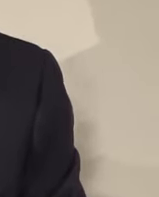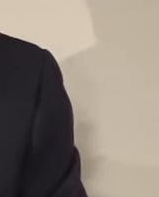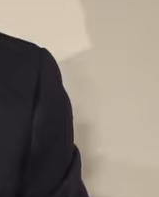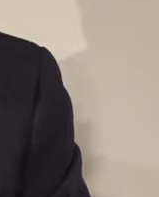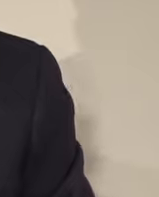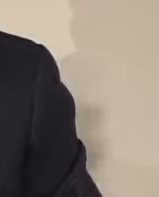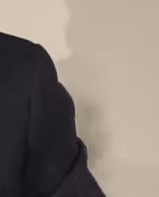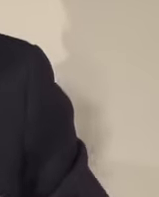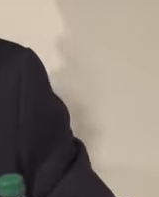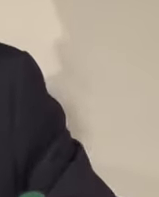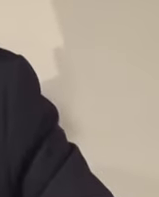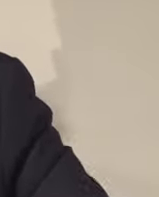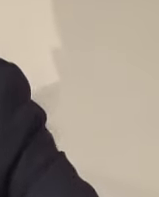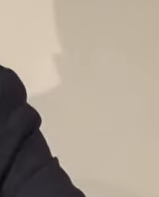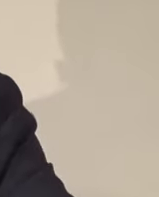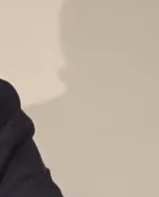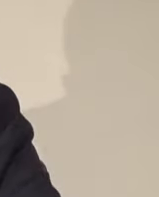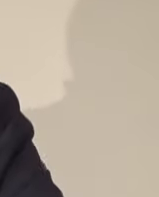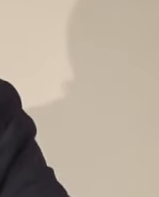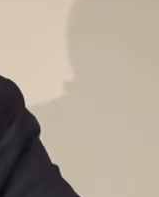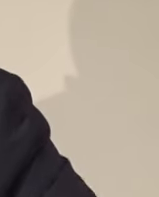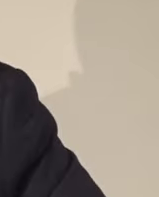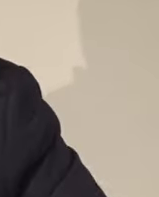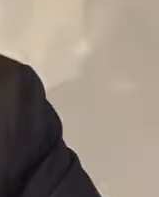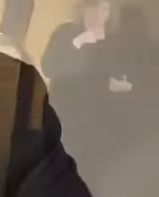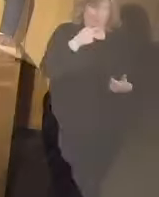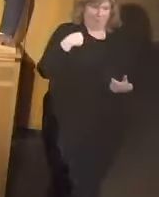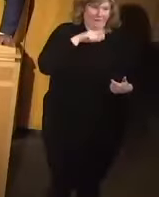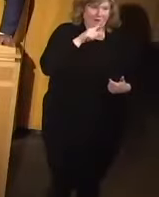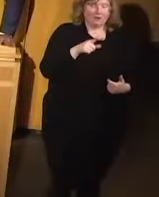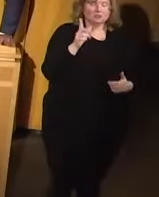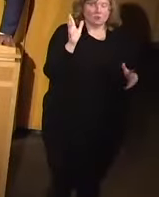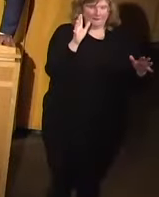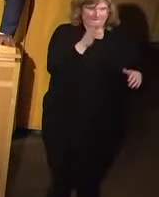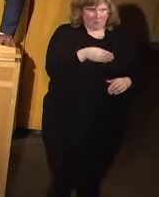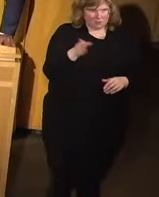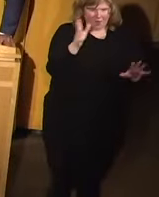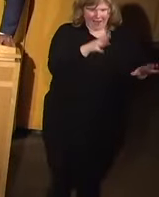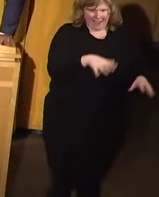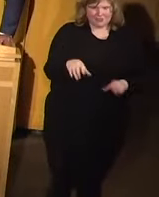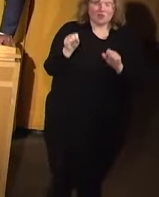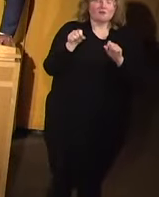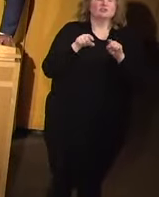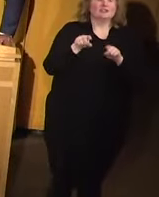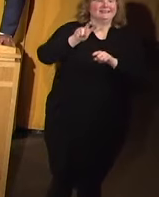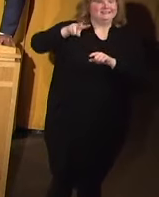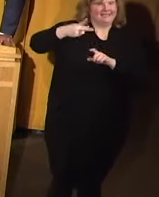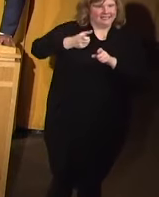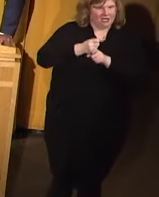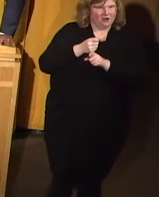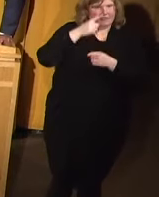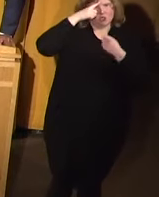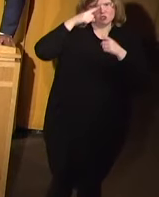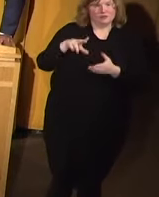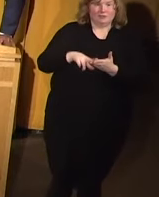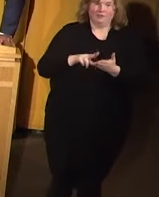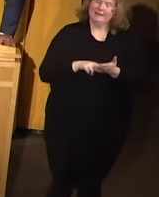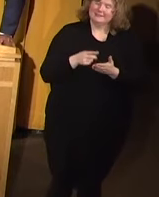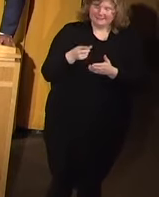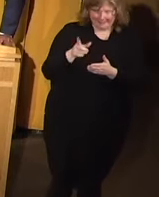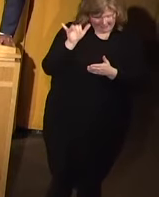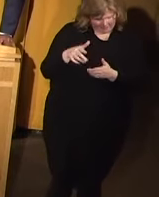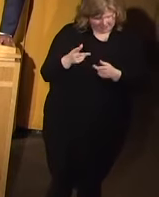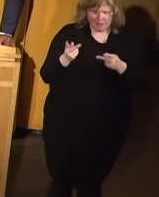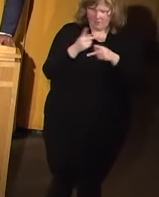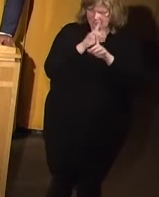This is who I am. This is who we are. And so there, I took over in the second year of the consent decree. And it was the worst department in